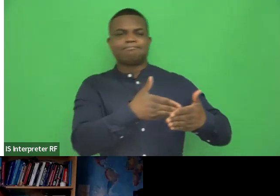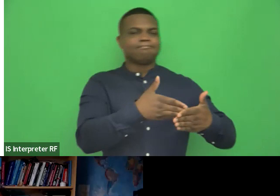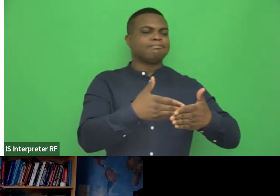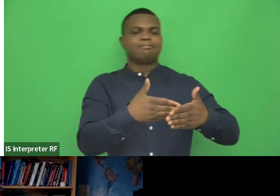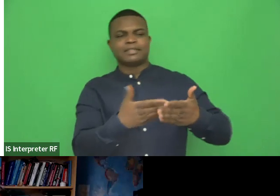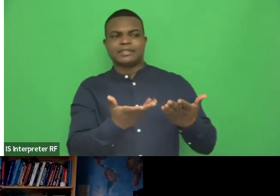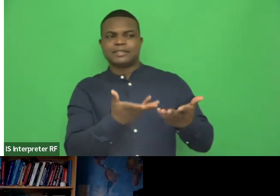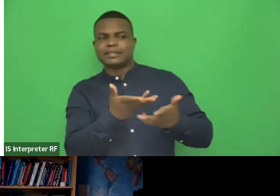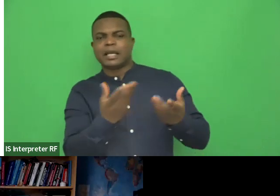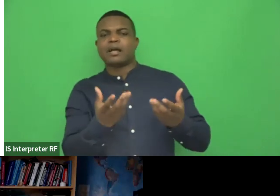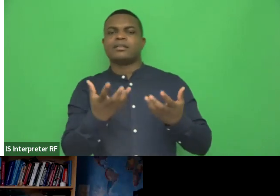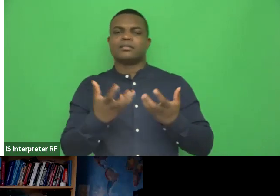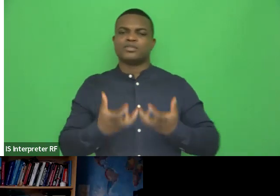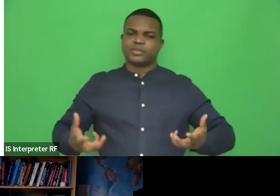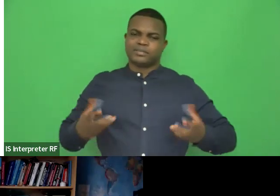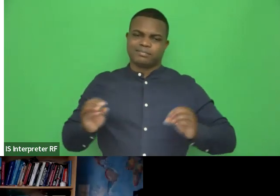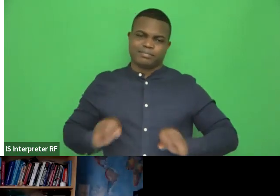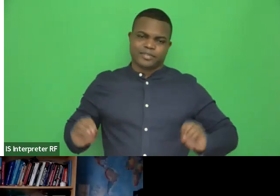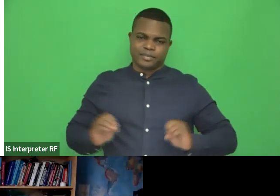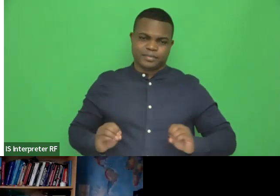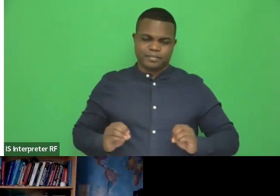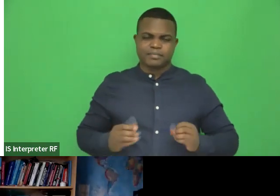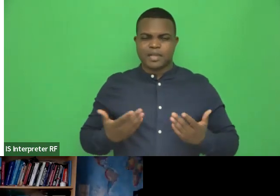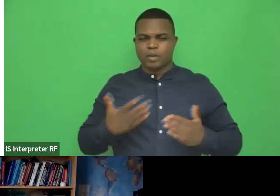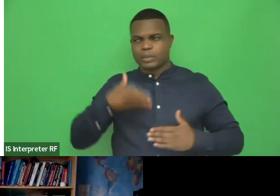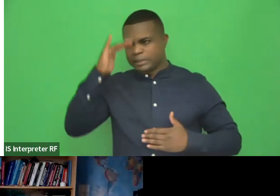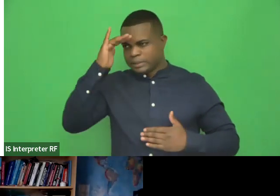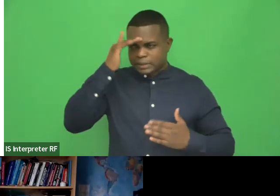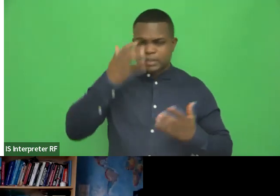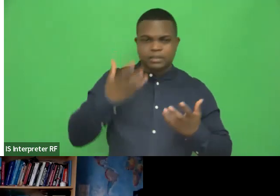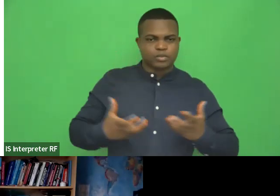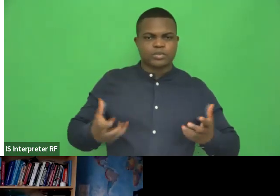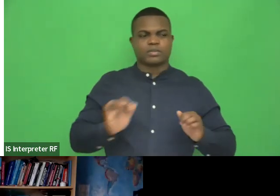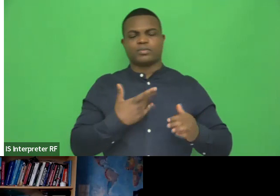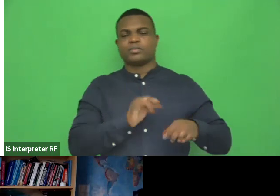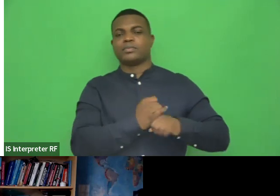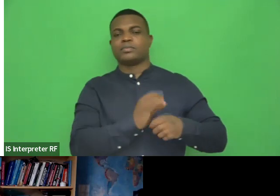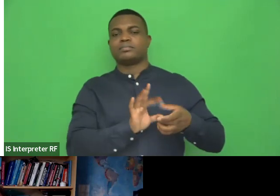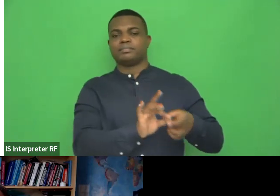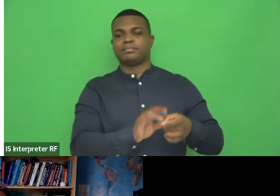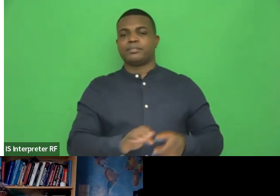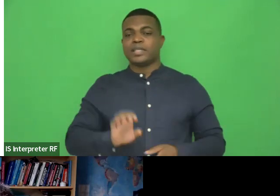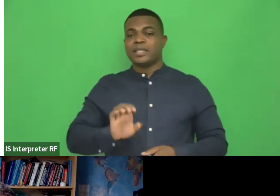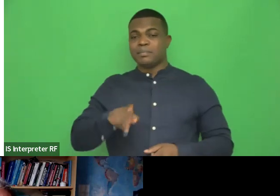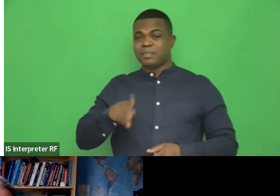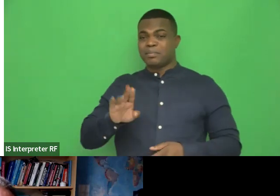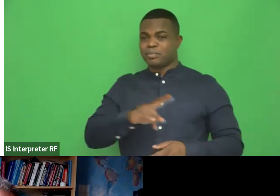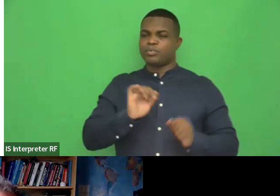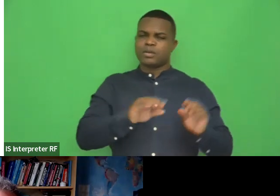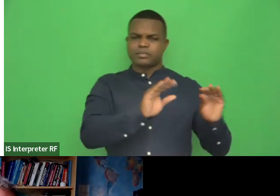Free is great indeed. Well, on that note, I think we are about to close the training of